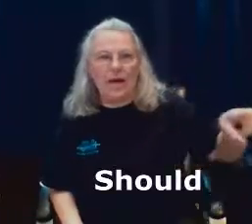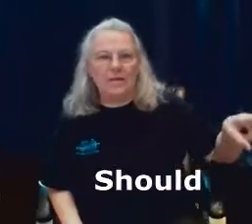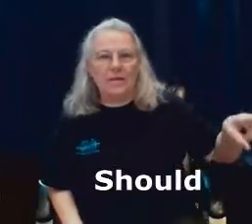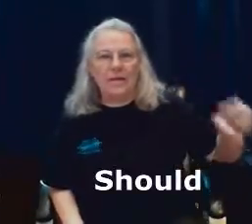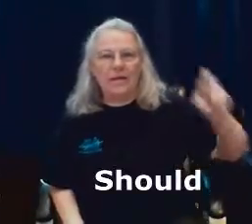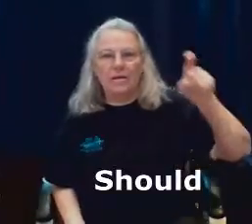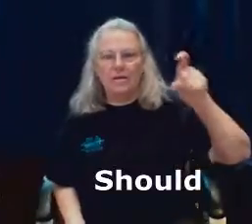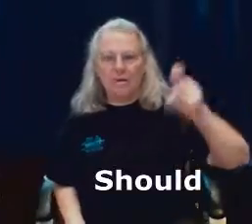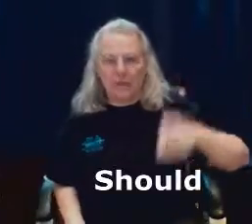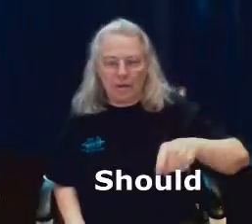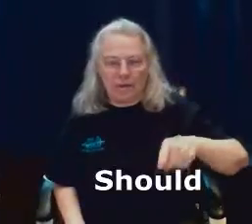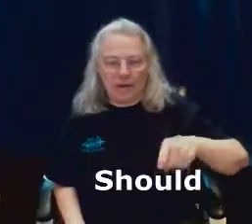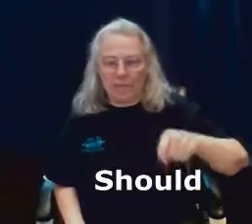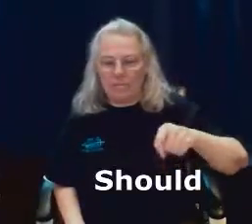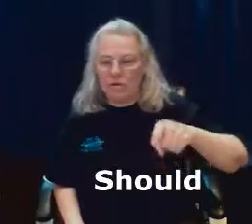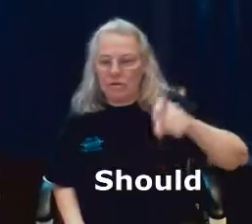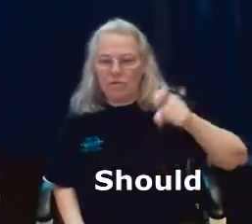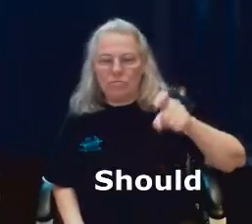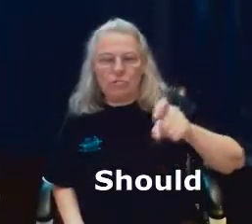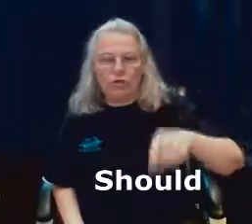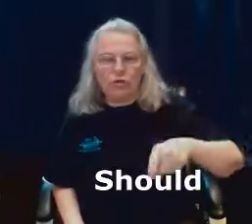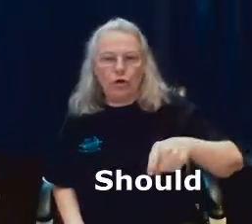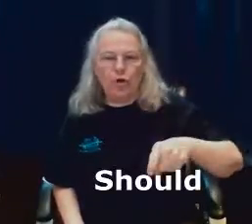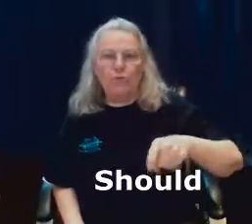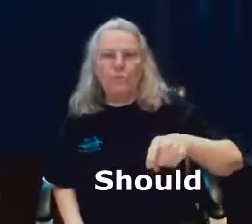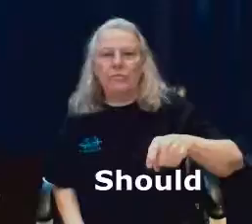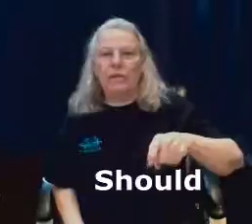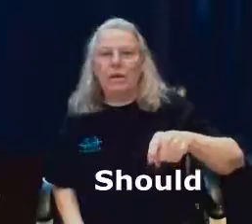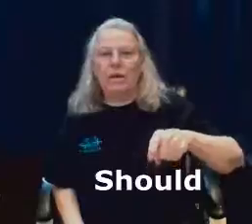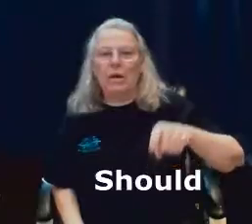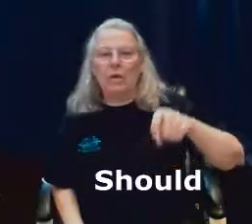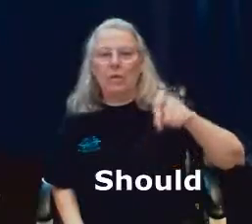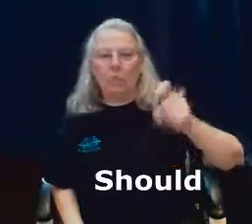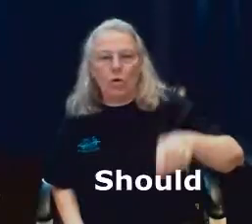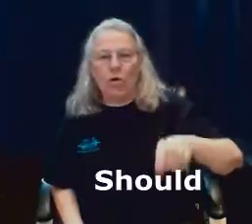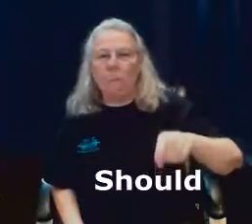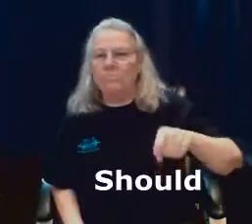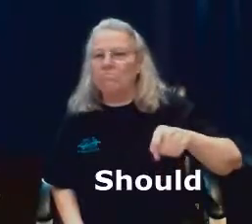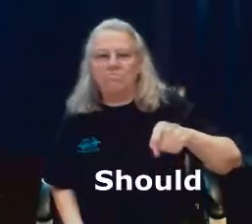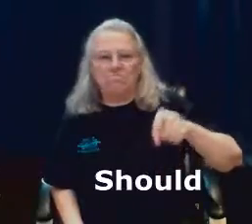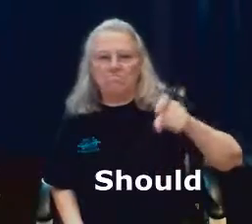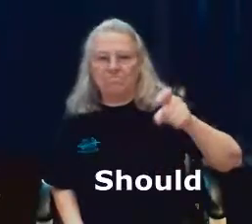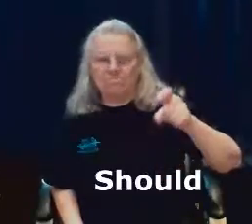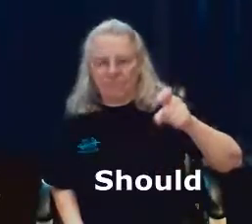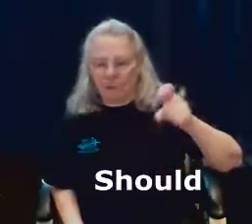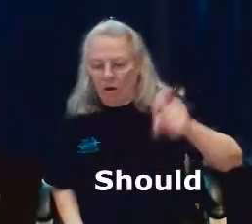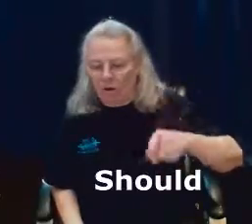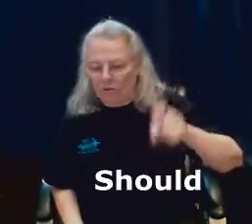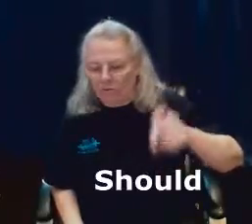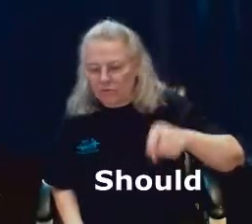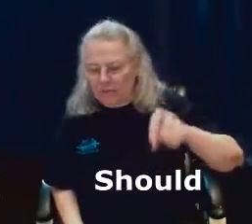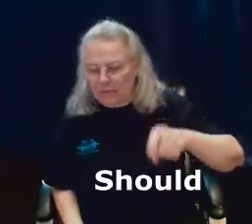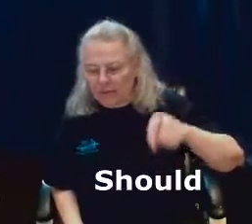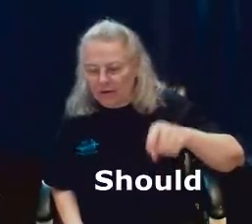X hand, come down. Should, would, all of those right in there.